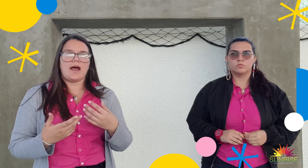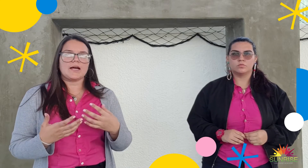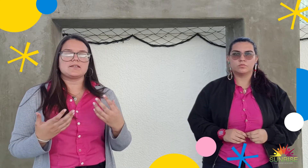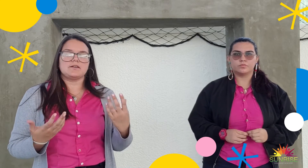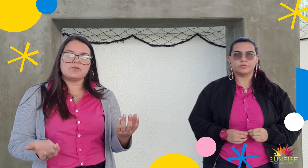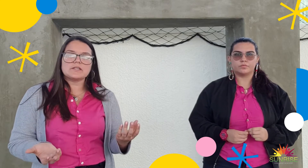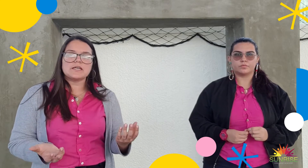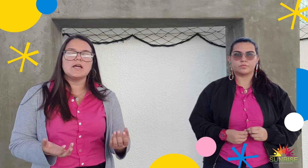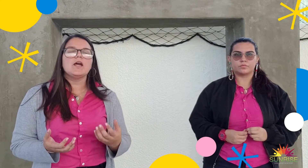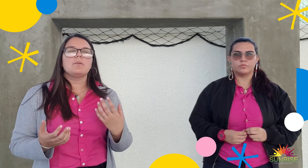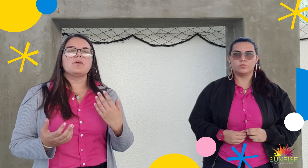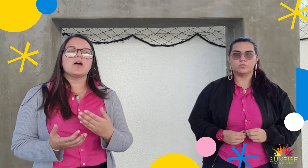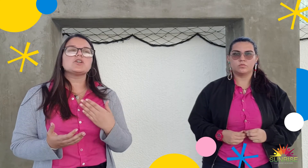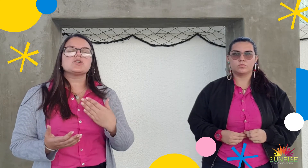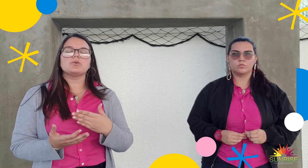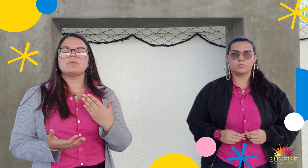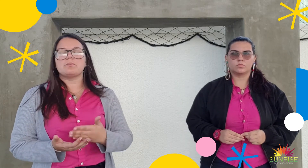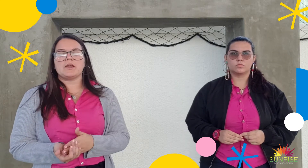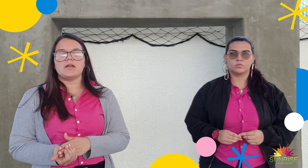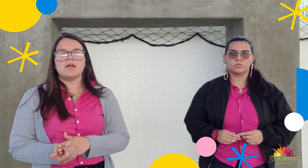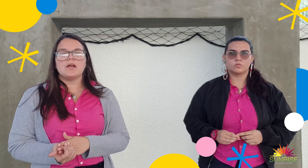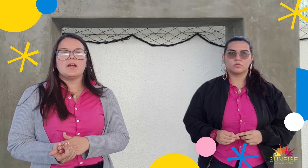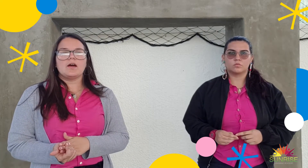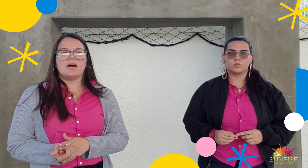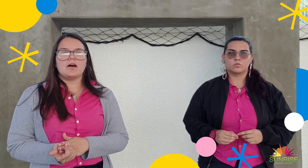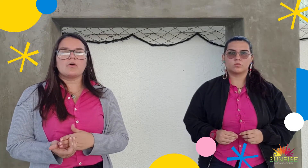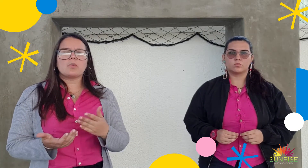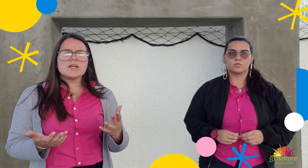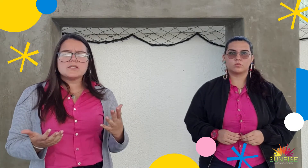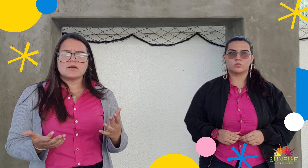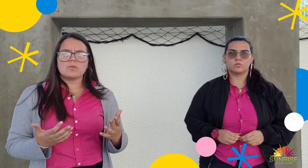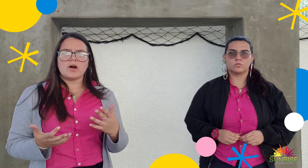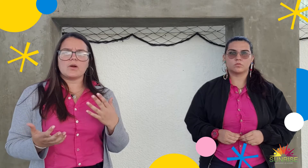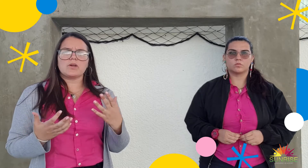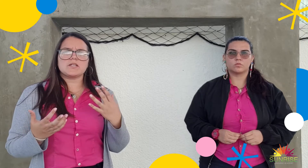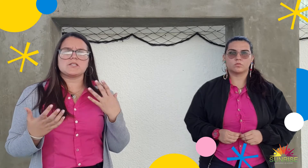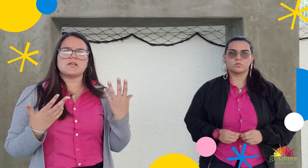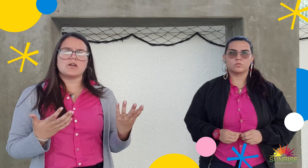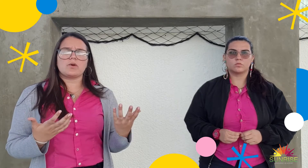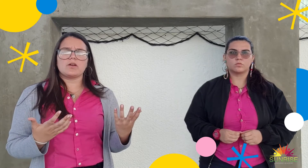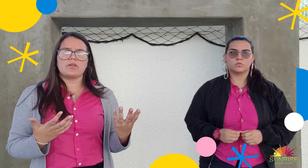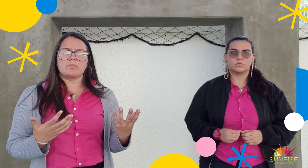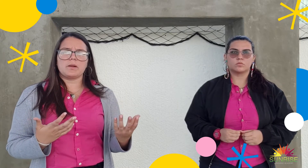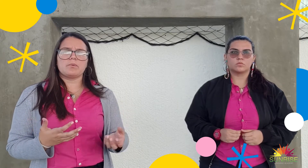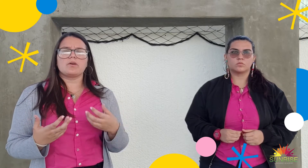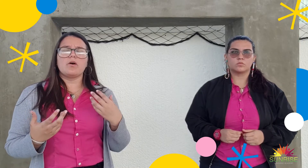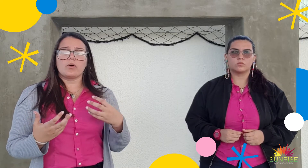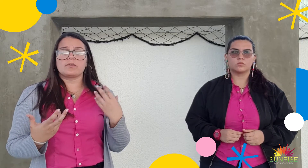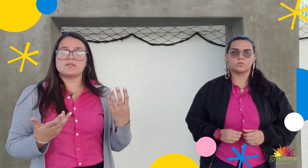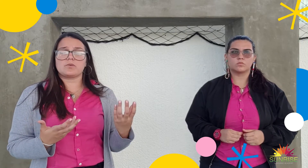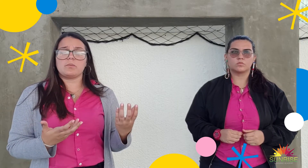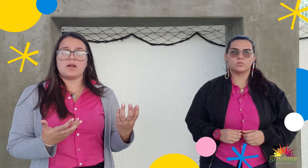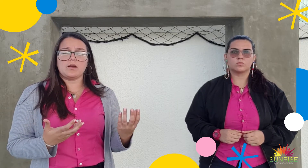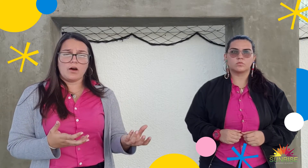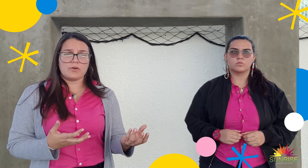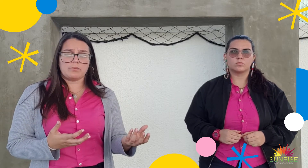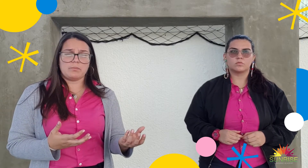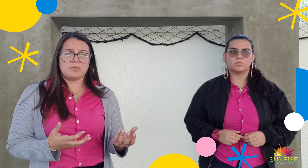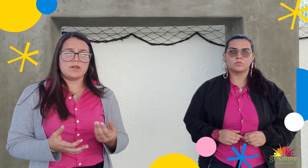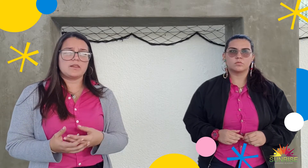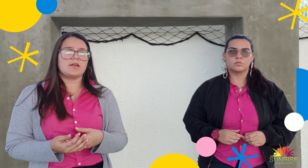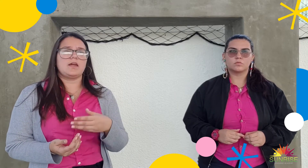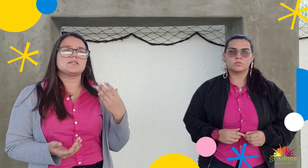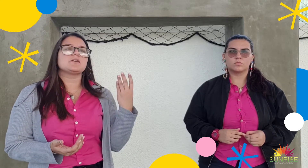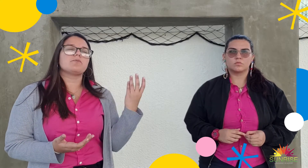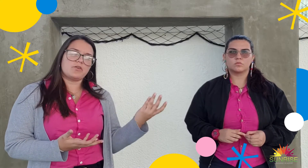differently and act differently, but that shouldn't be a reason why we need to denigrate other people or discriminate other